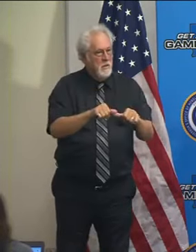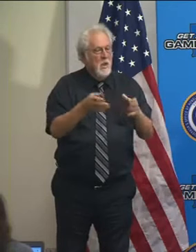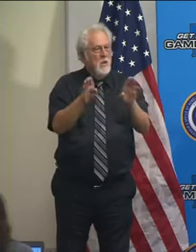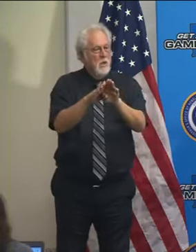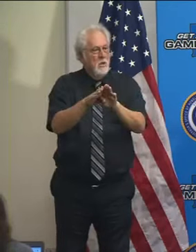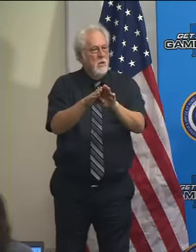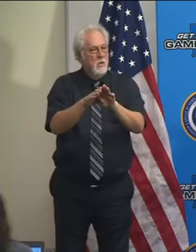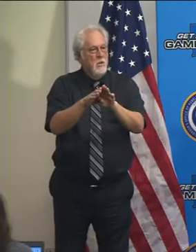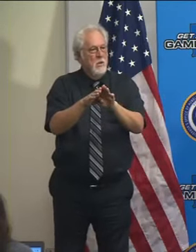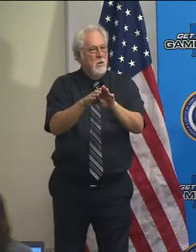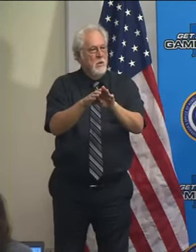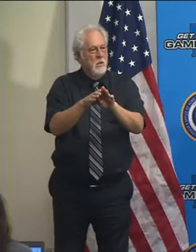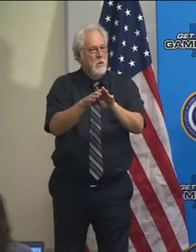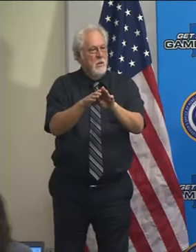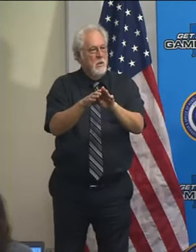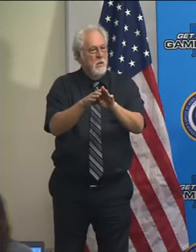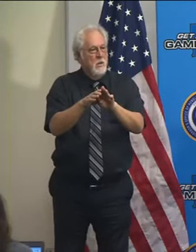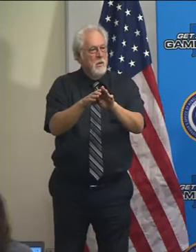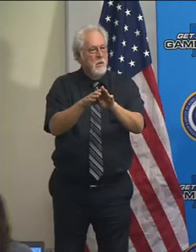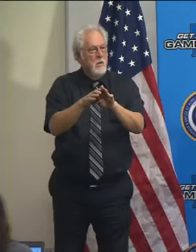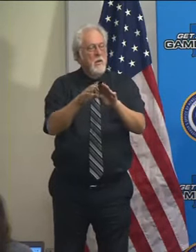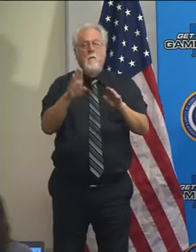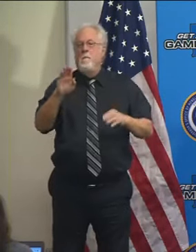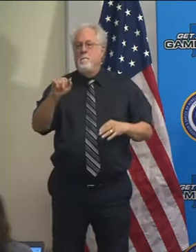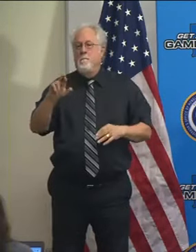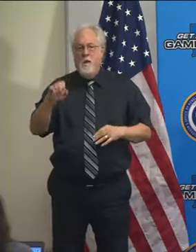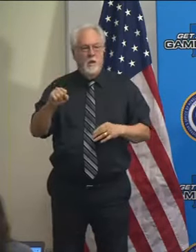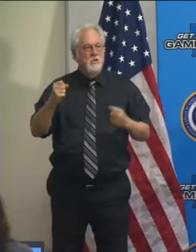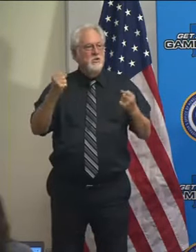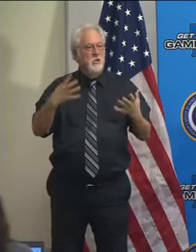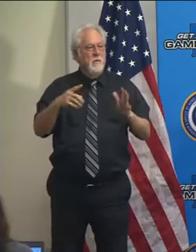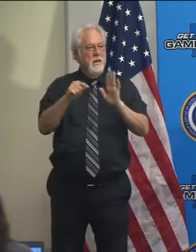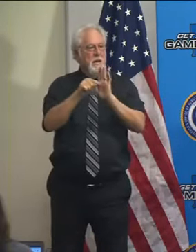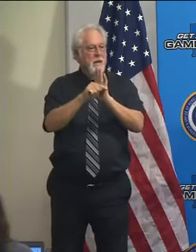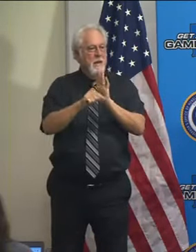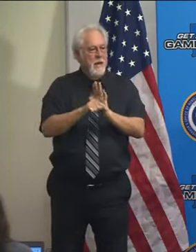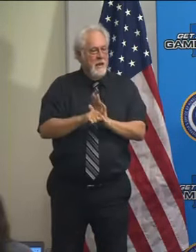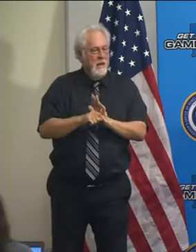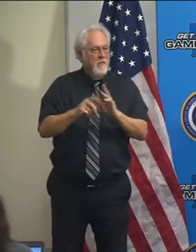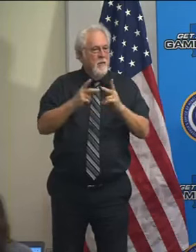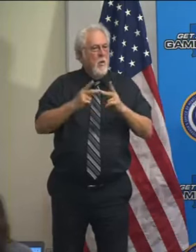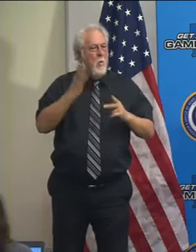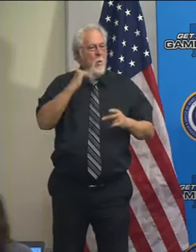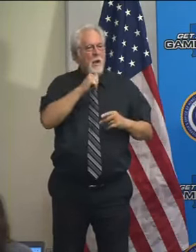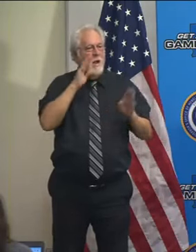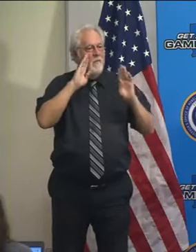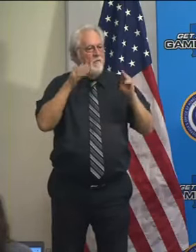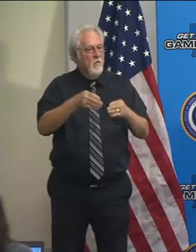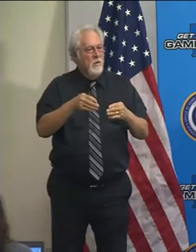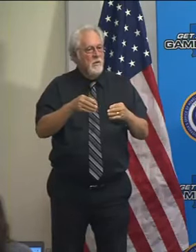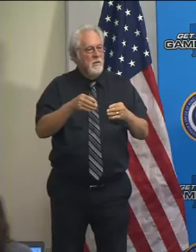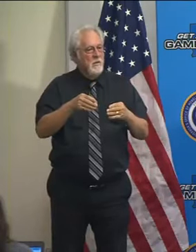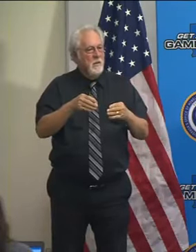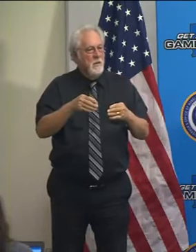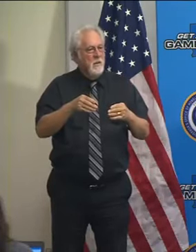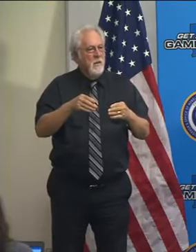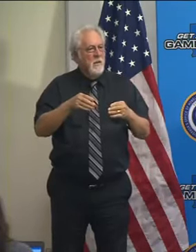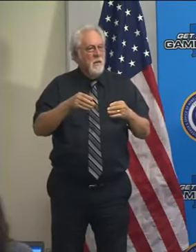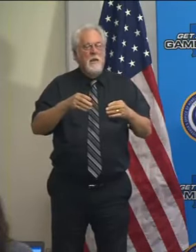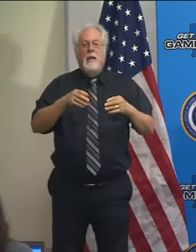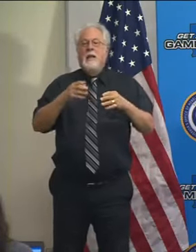down the rest of the state, hurt bars? There's so many negatives that come from this. Why couldn't the focus have been, let's get the